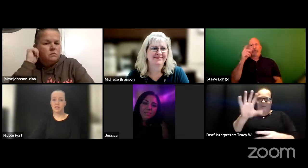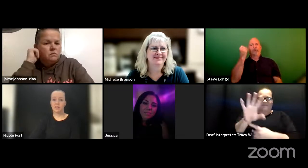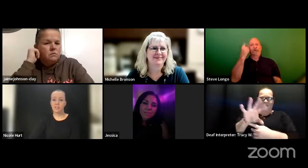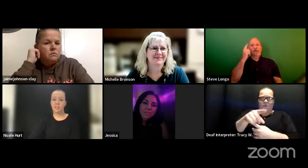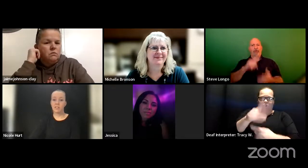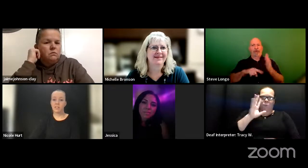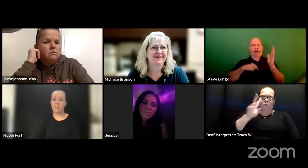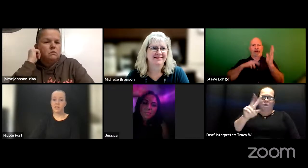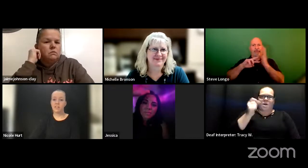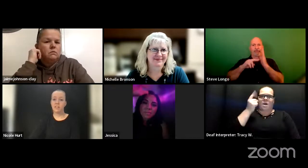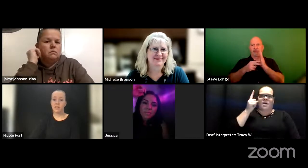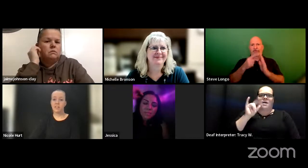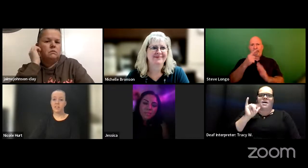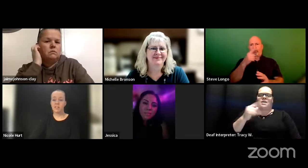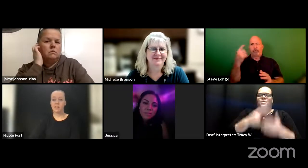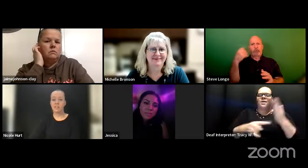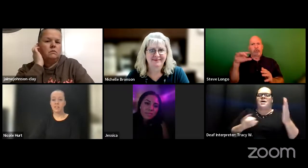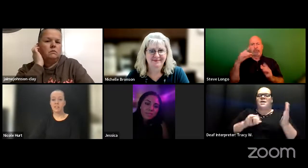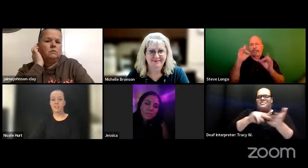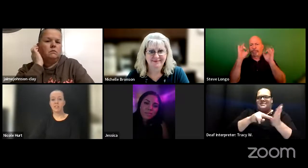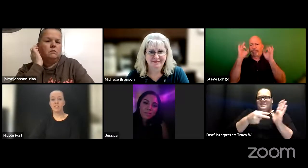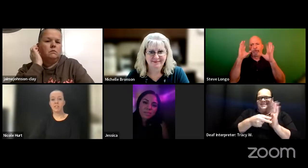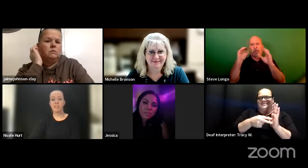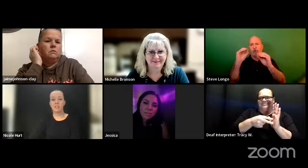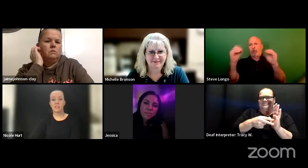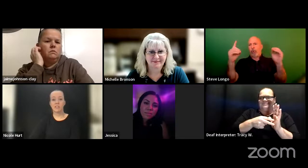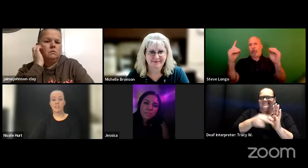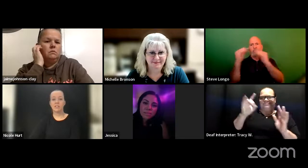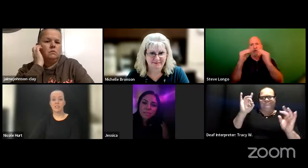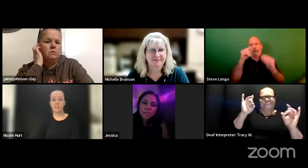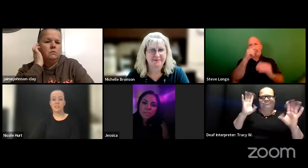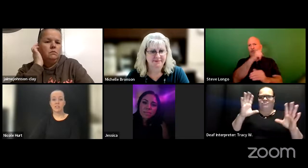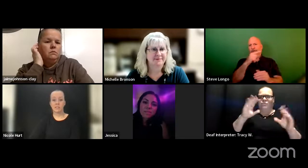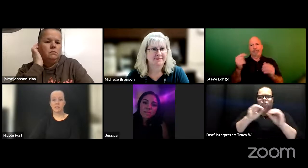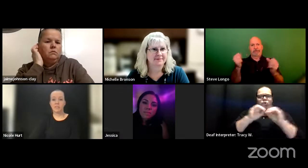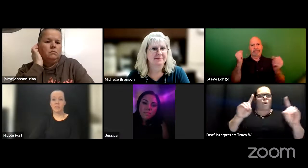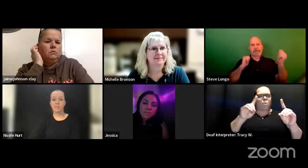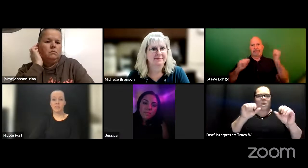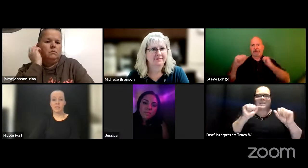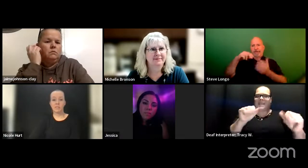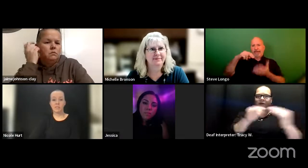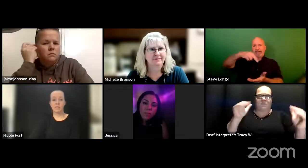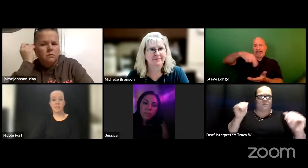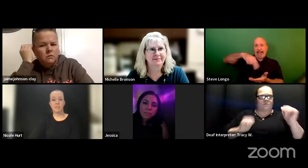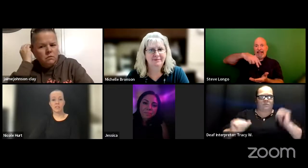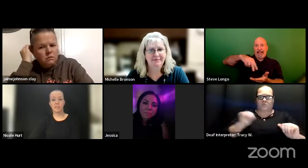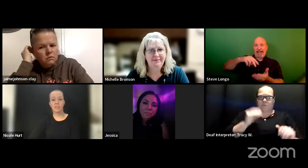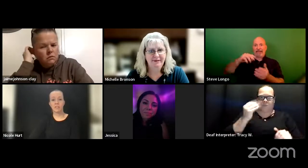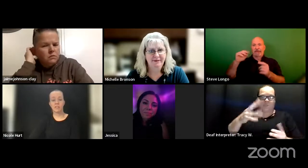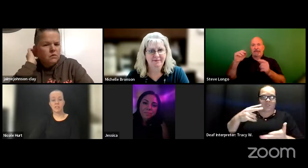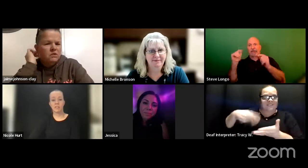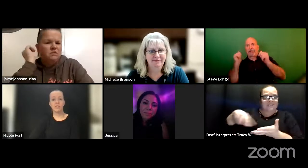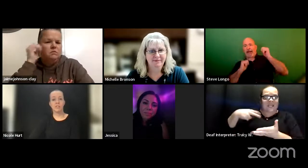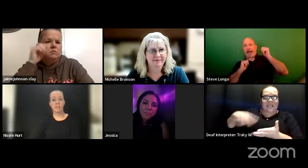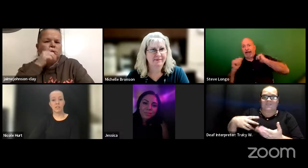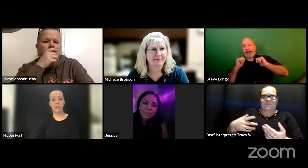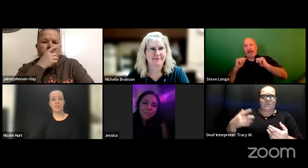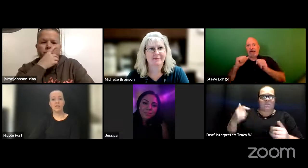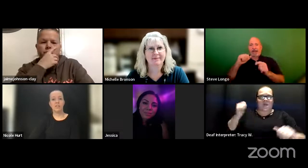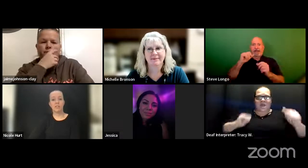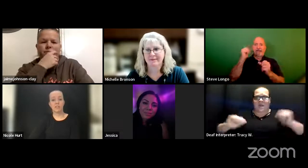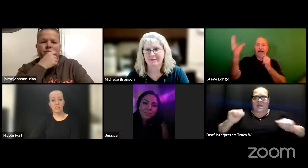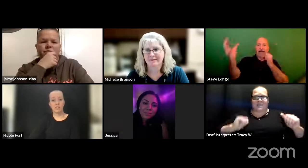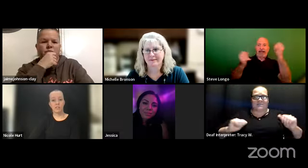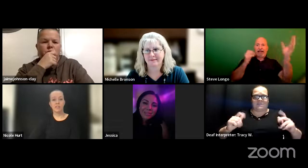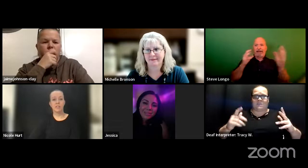she was 15. But if you watch her video that we are compiling, you will see there was no one like her in